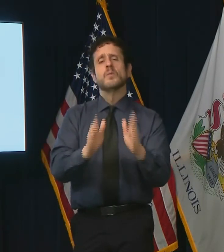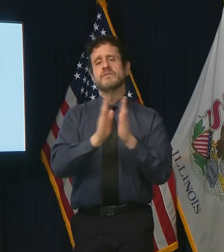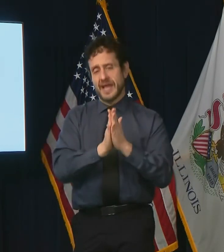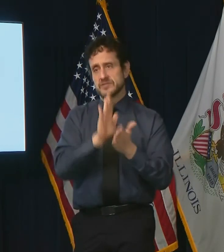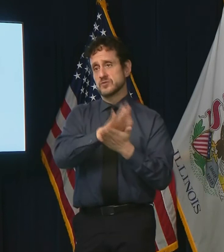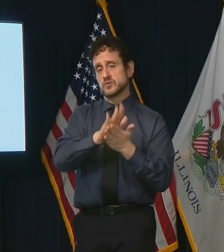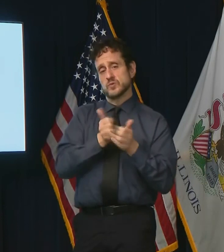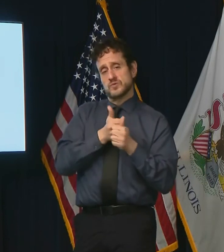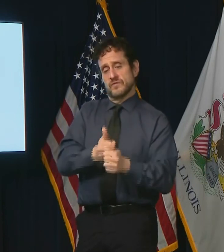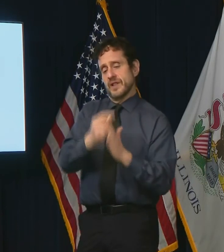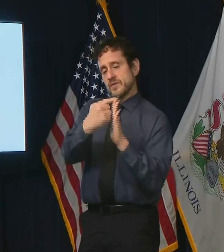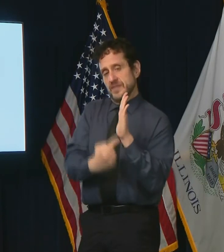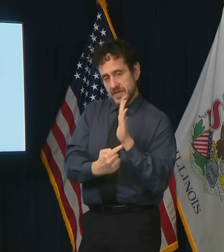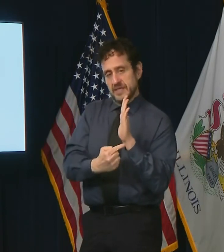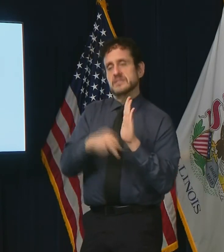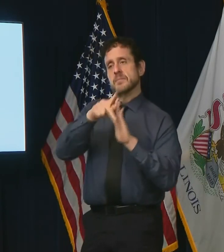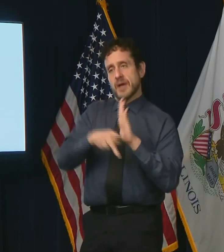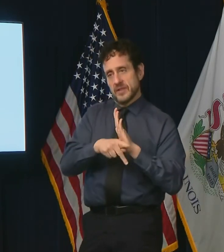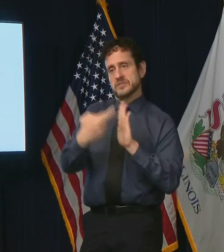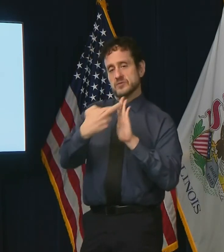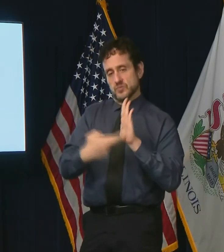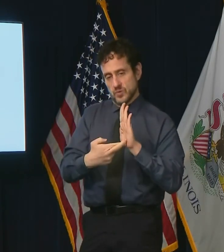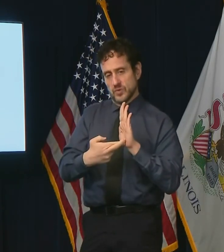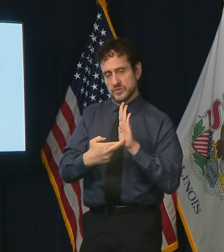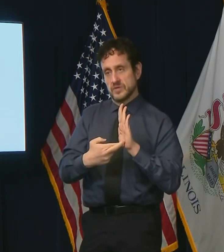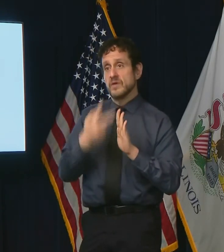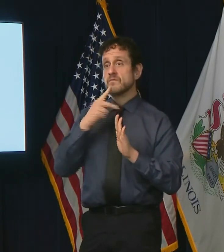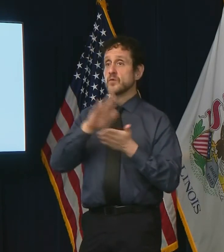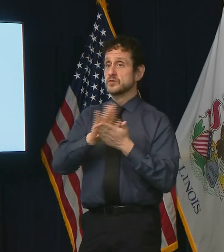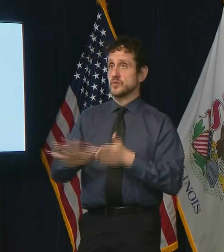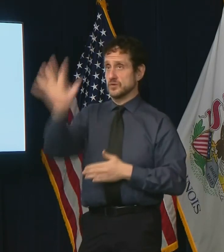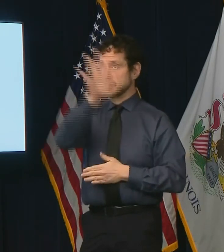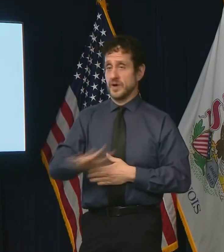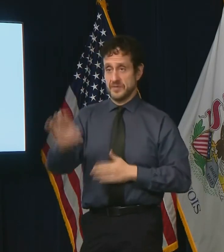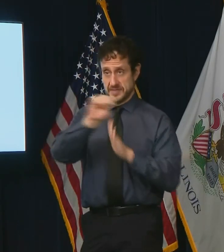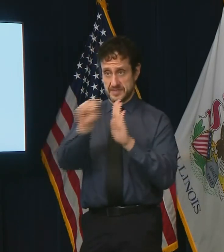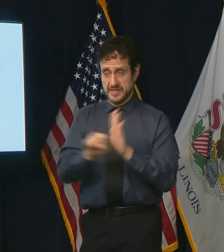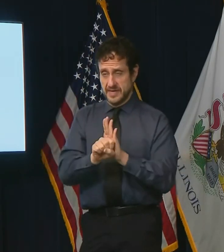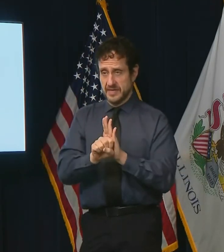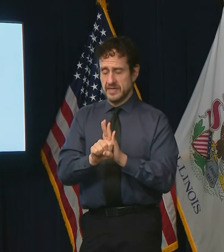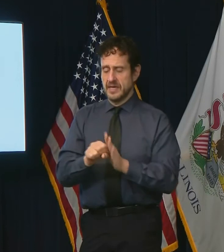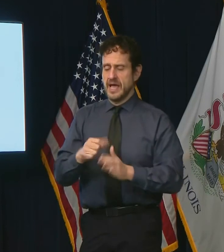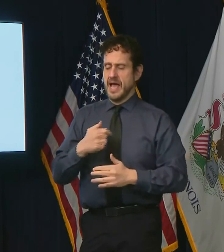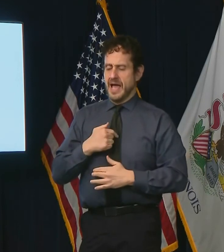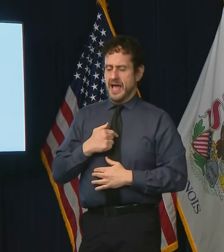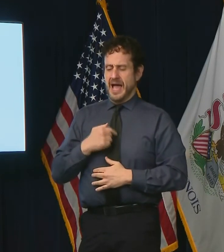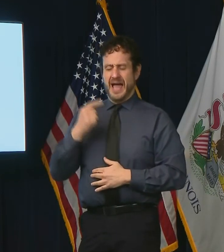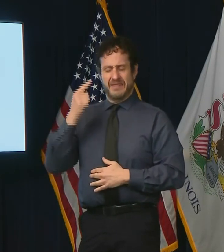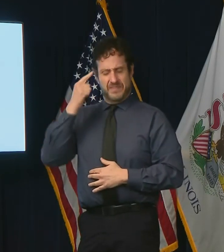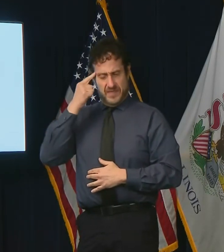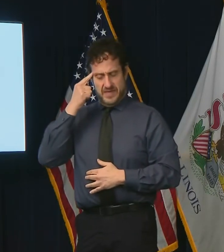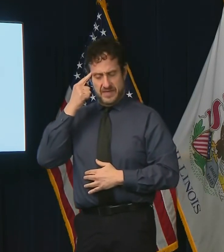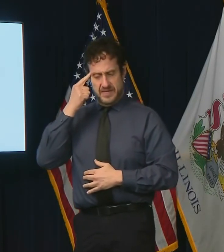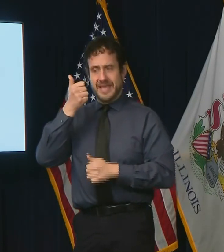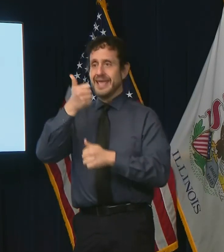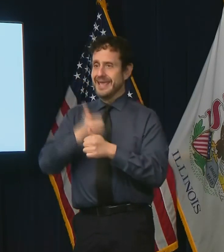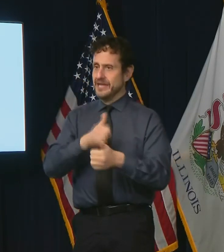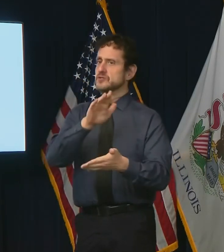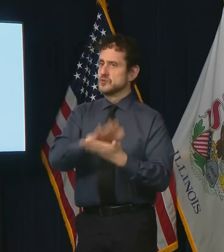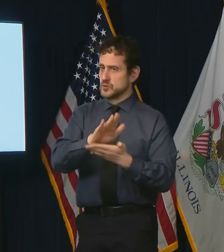and required of all schools across the state. As far as I am aware, nearly every school that has